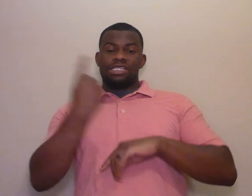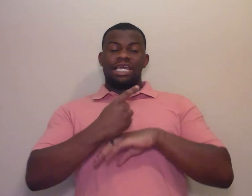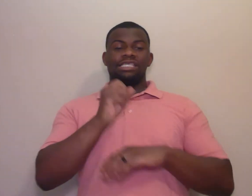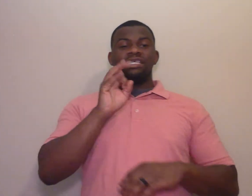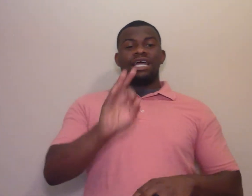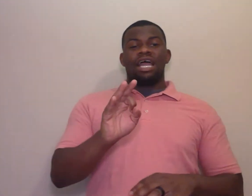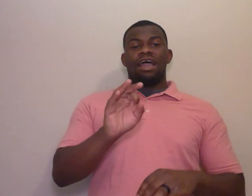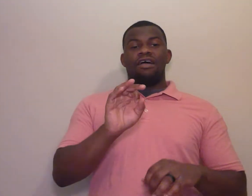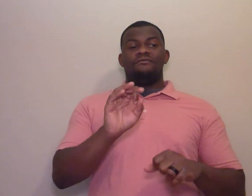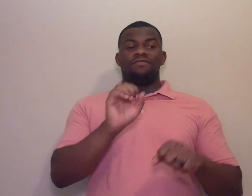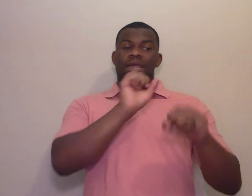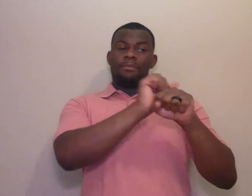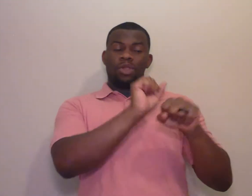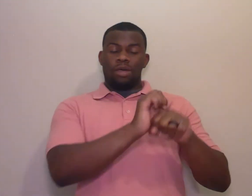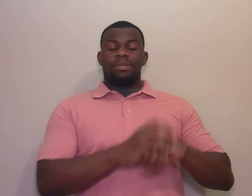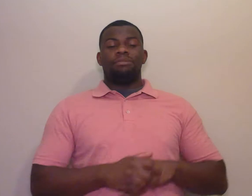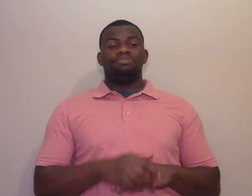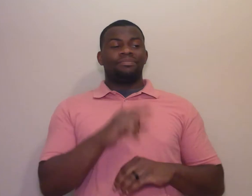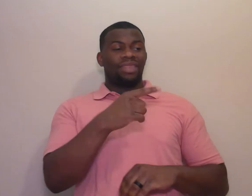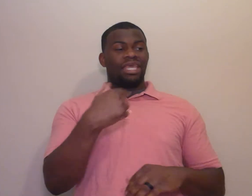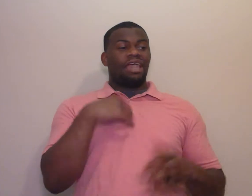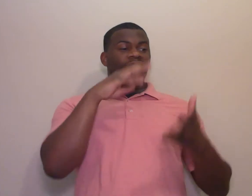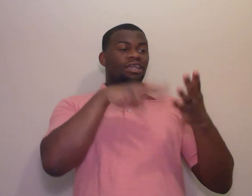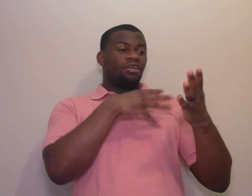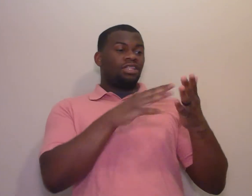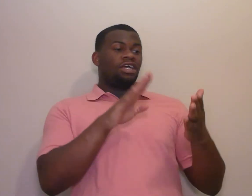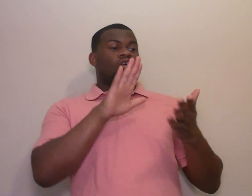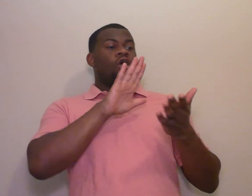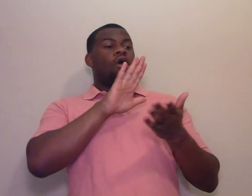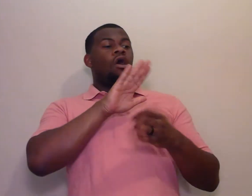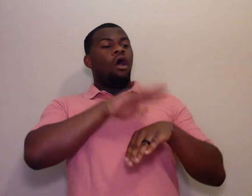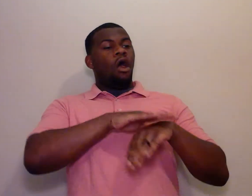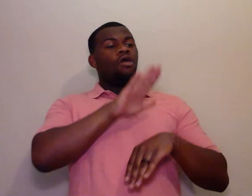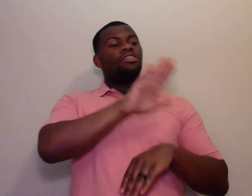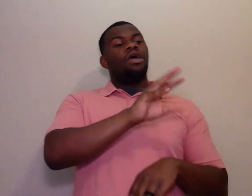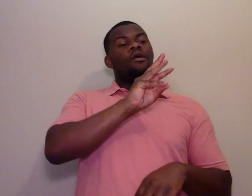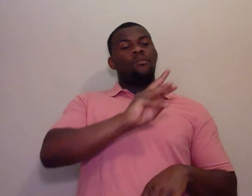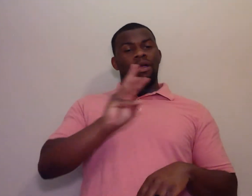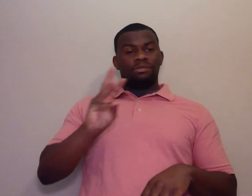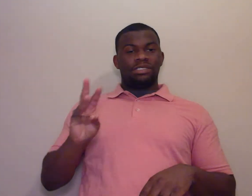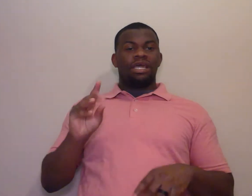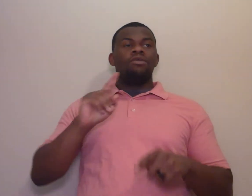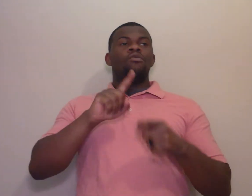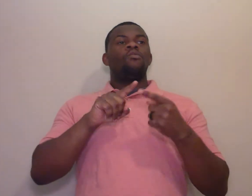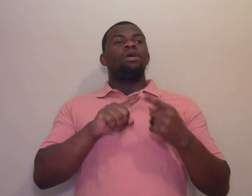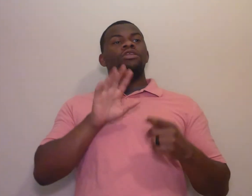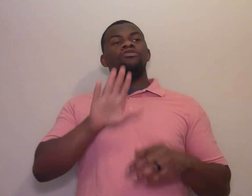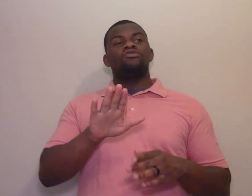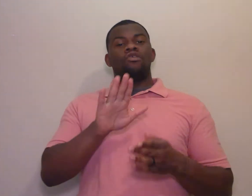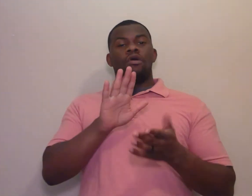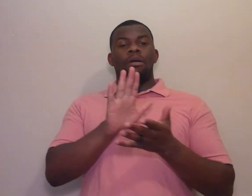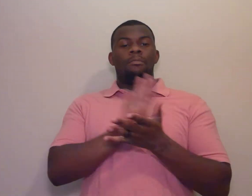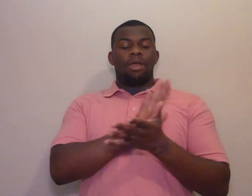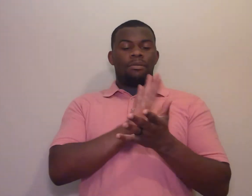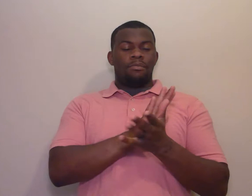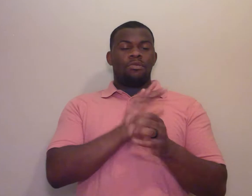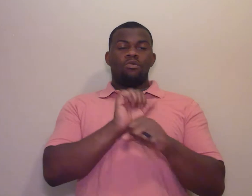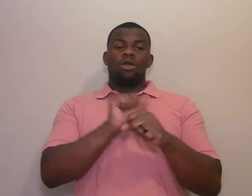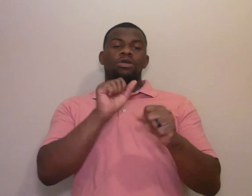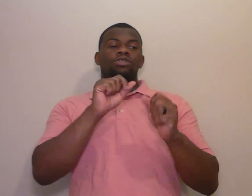benefits calculator on their website that will confirm when your paperwork is due and when each benefit becomes effective based